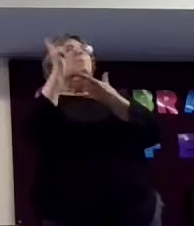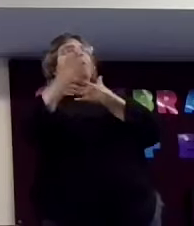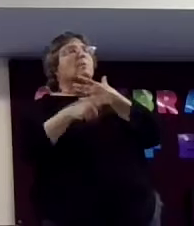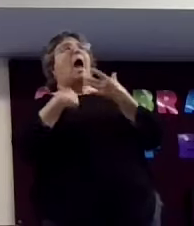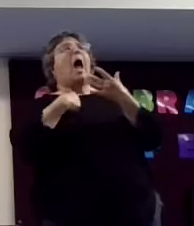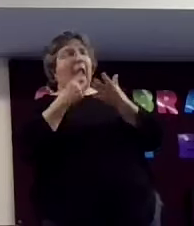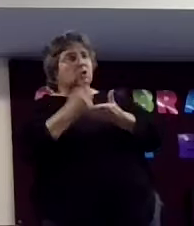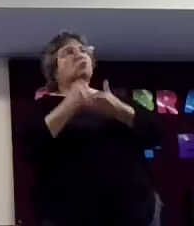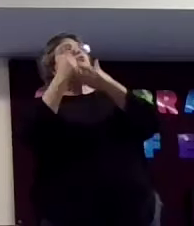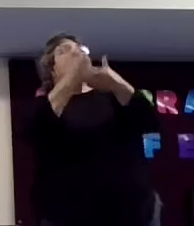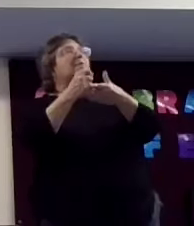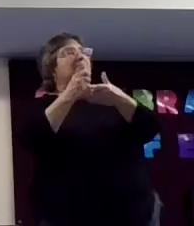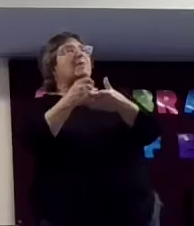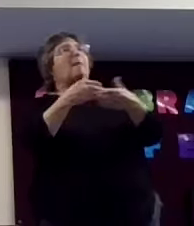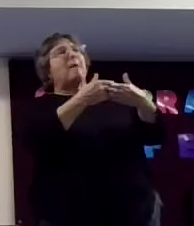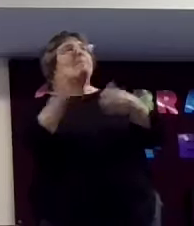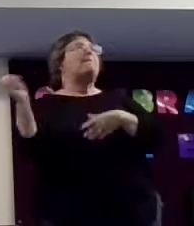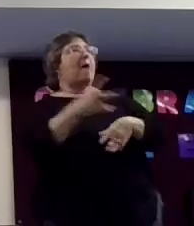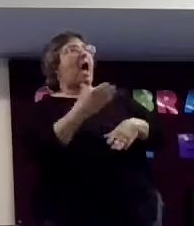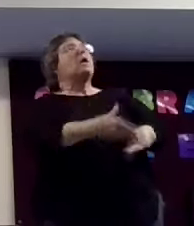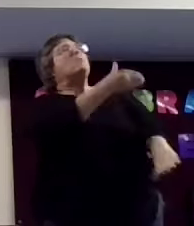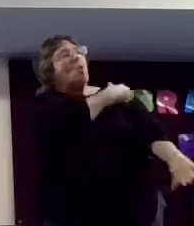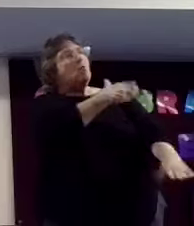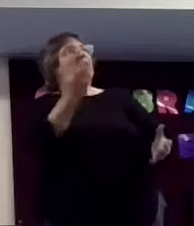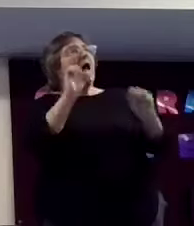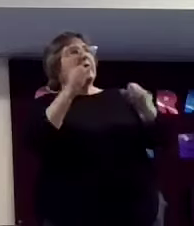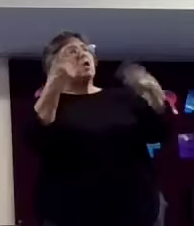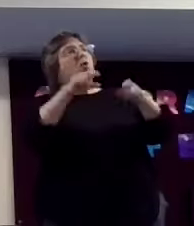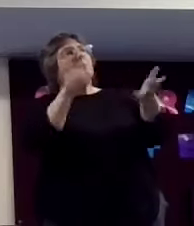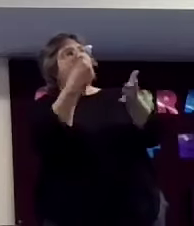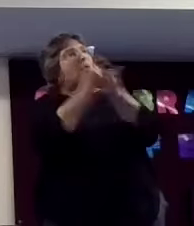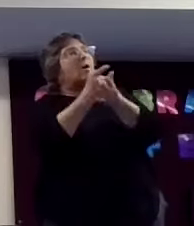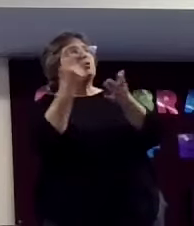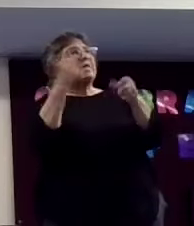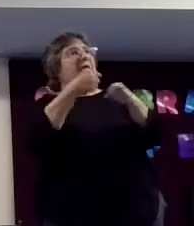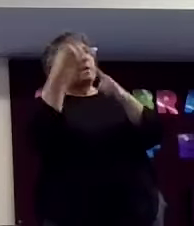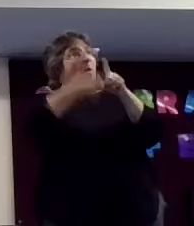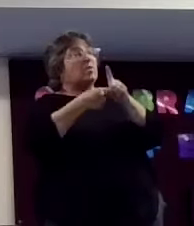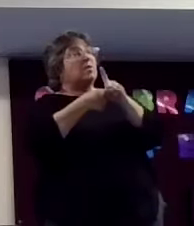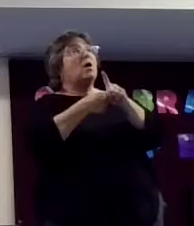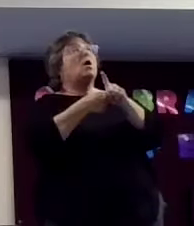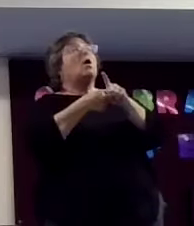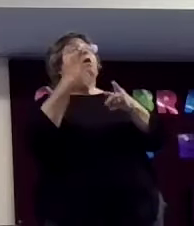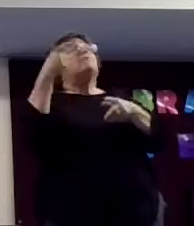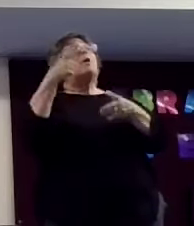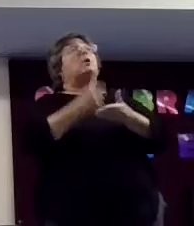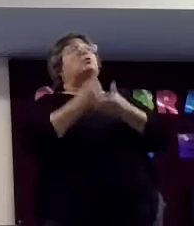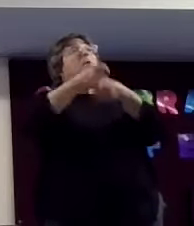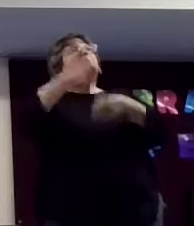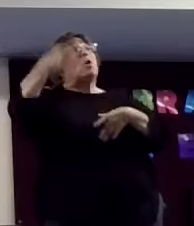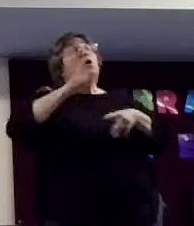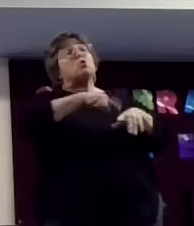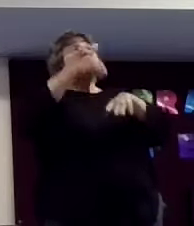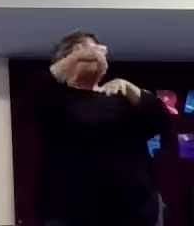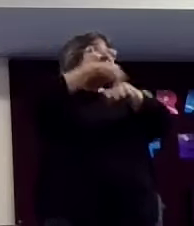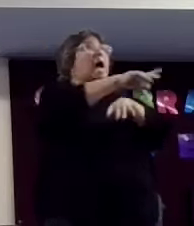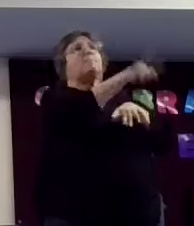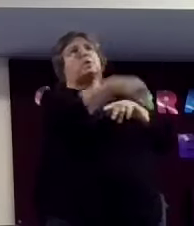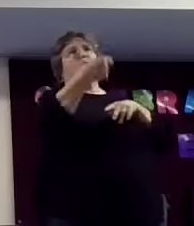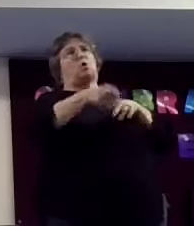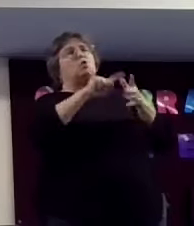program. I got in a treatment program. I got my baby back. Can you come to my graduation next month from treatment court? Because you're the one who